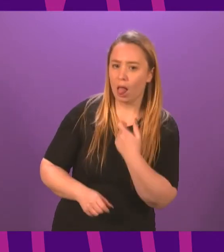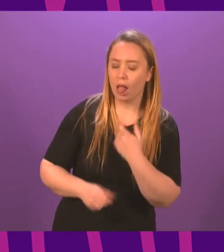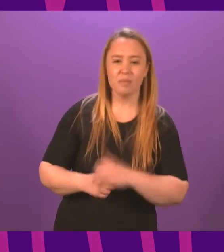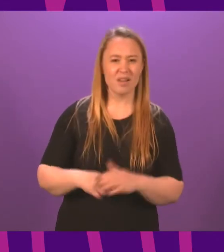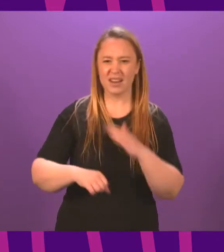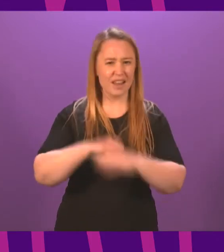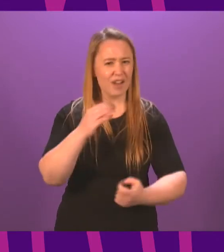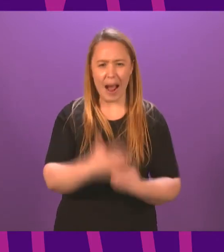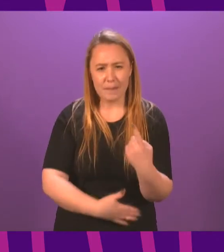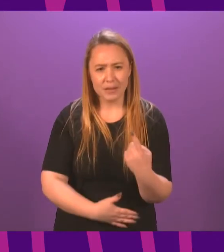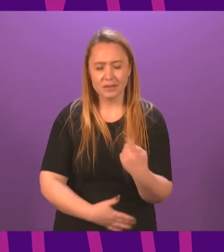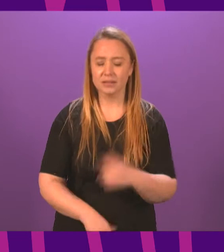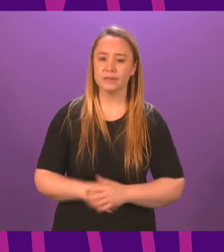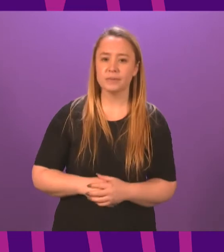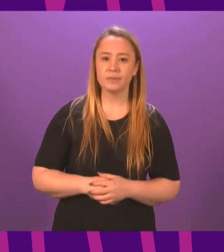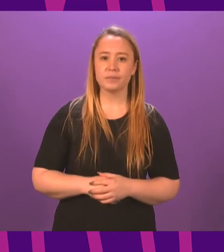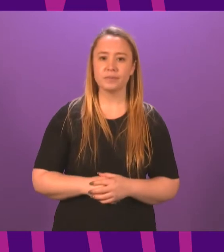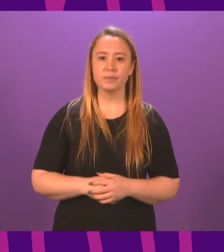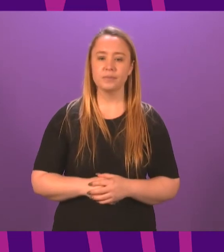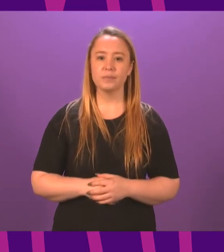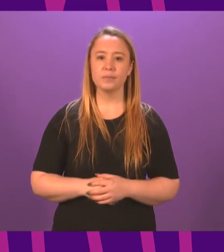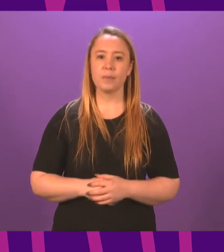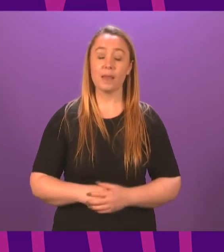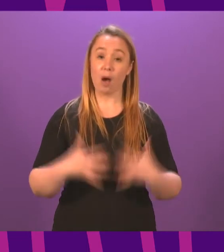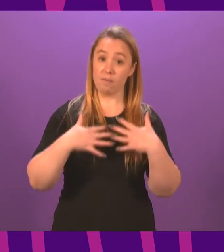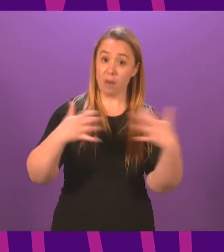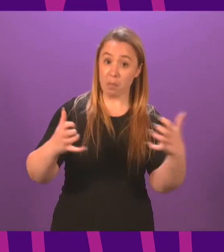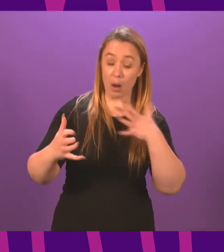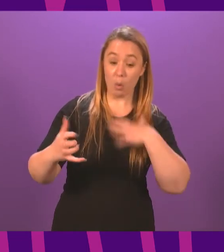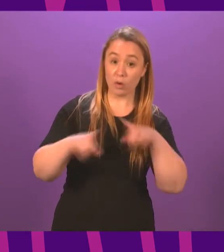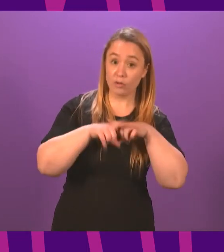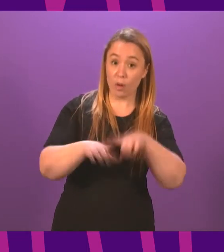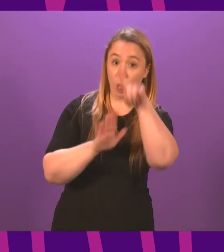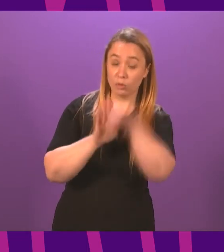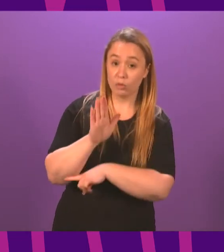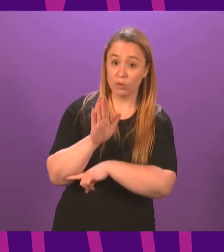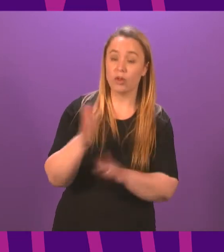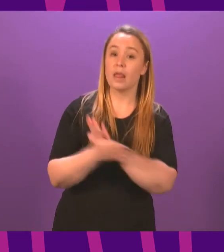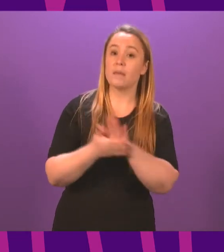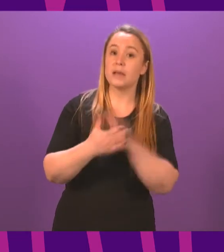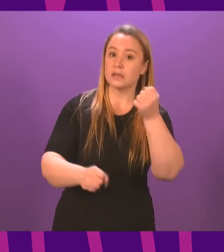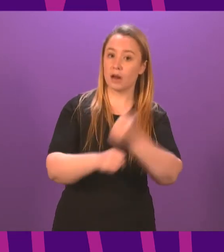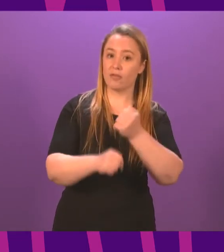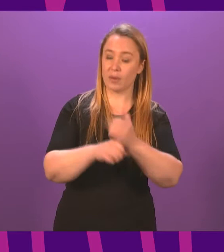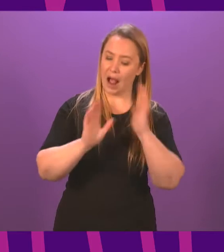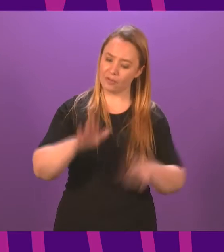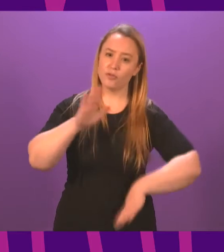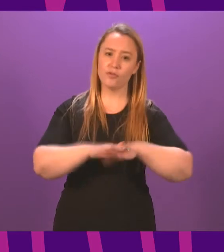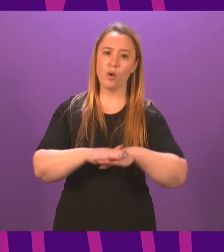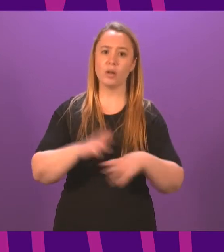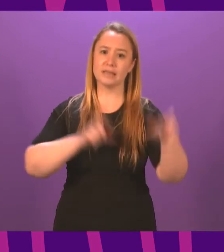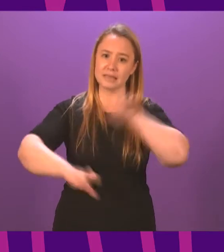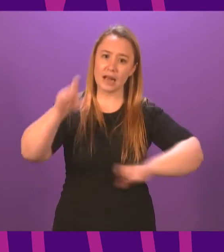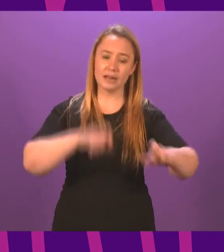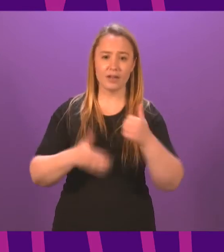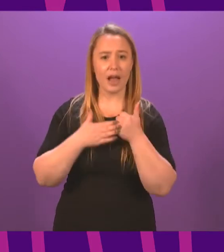for the public and business to have confidence in these measures, the government must publish its full scientific advice which backs up the